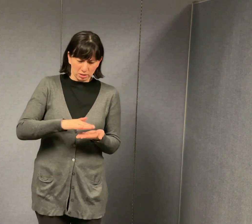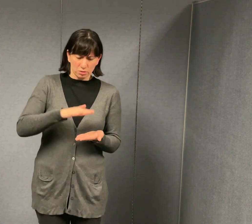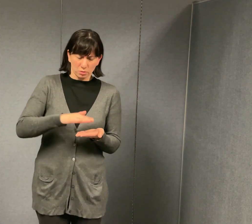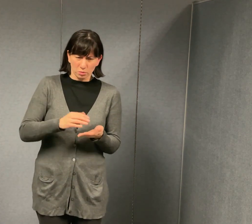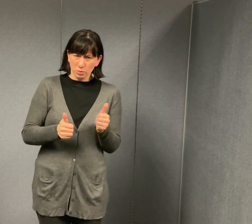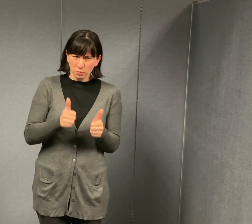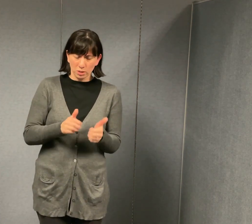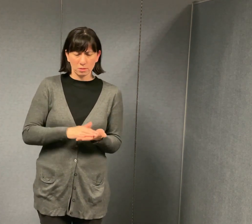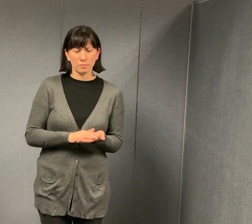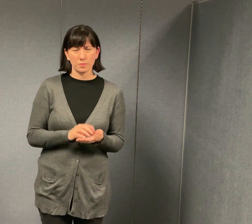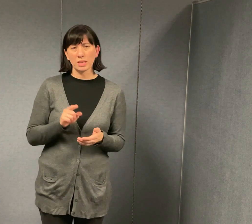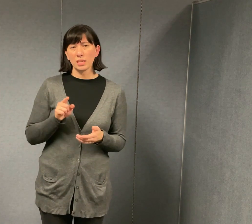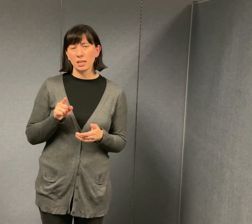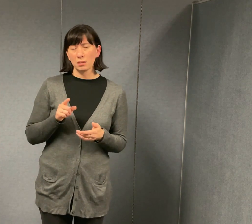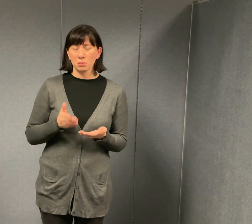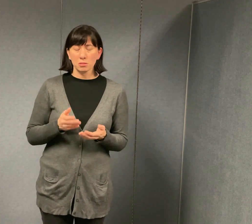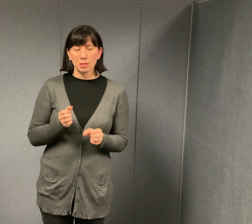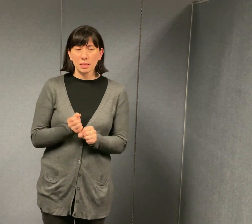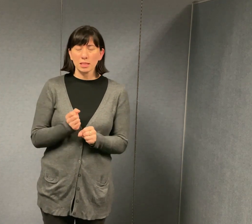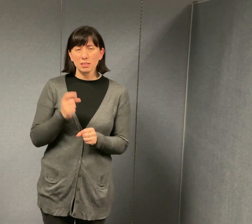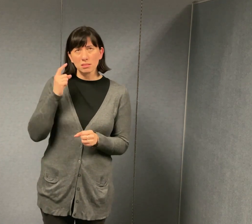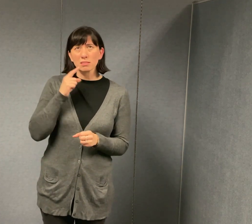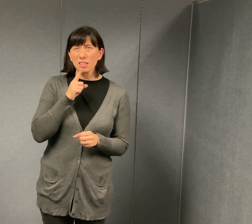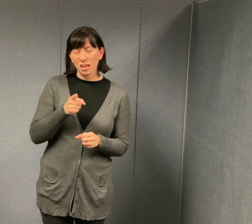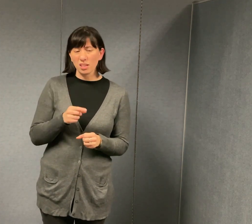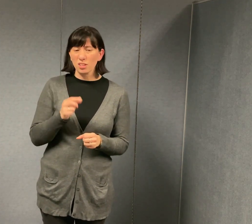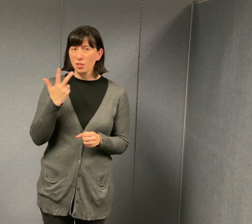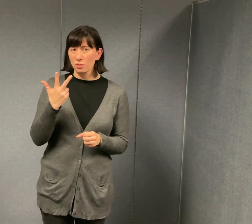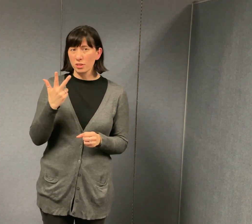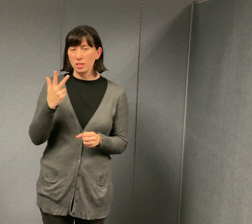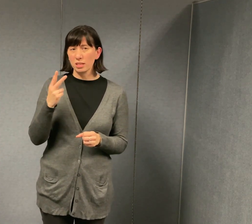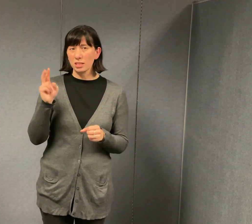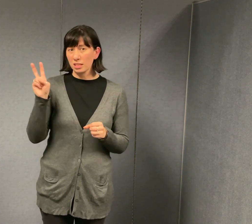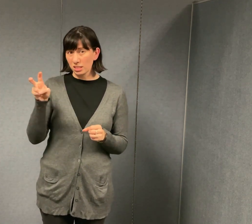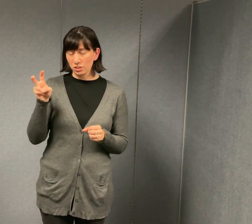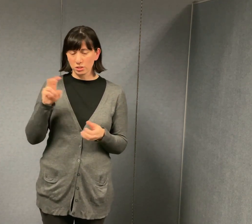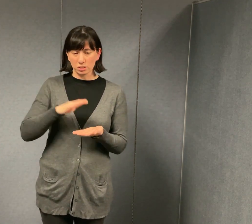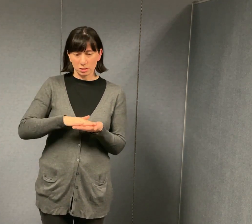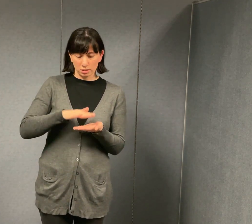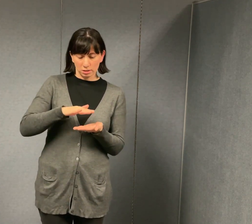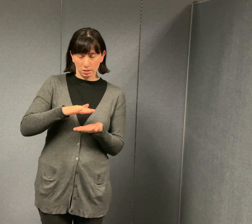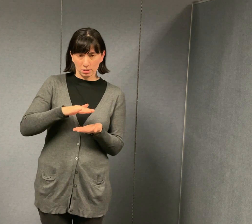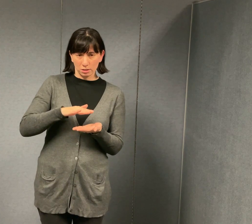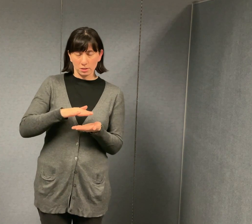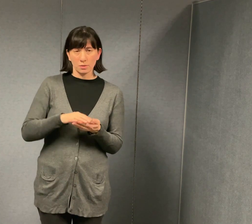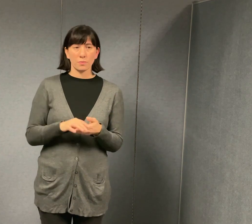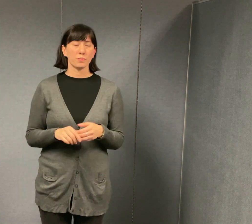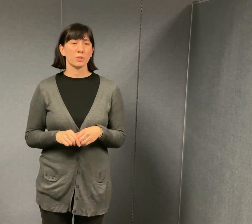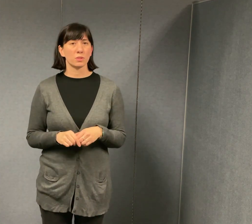thick. Now, what do we do when we have one measurement in inches and one